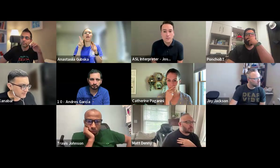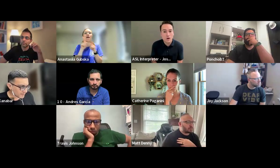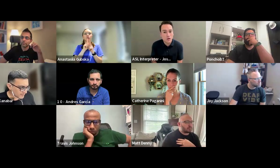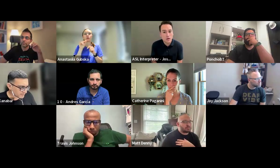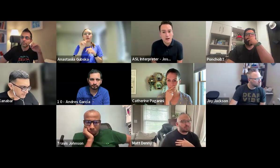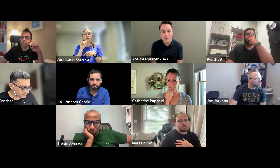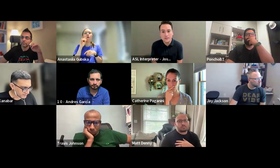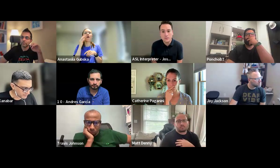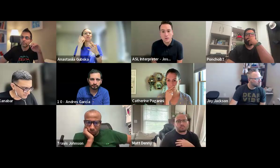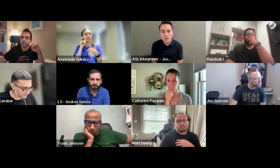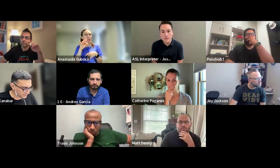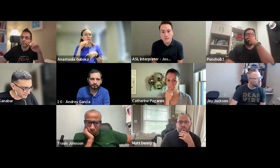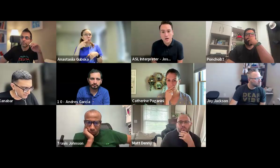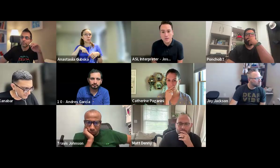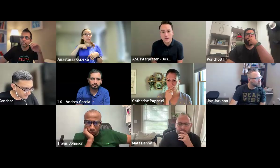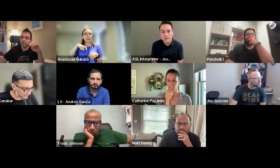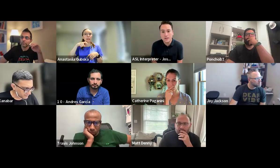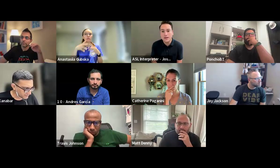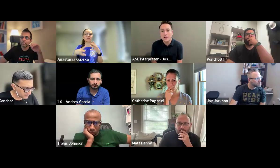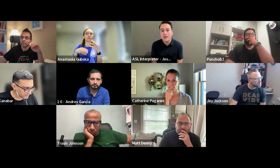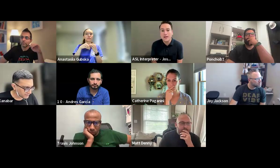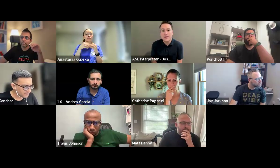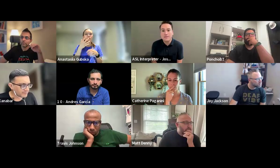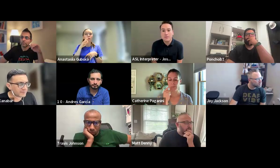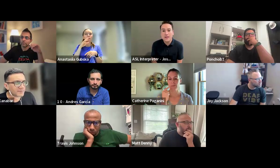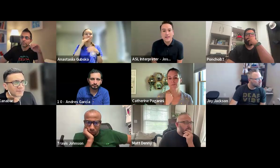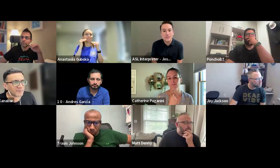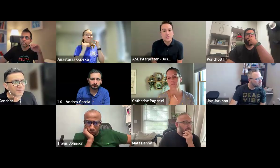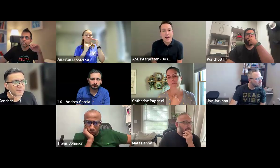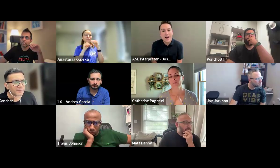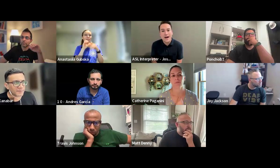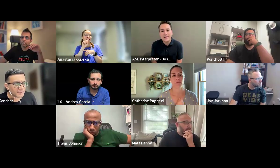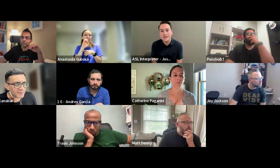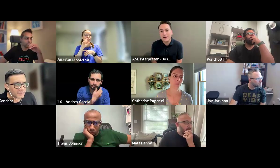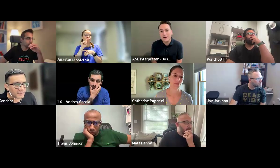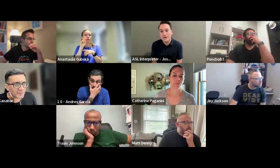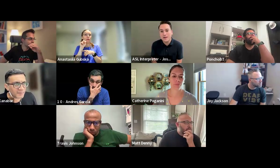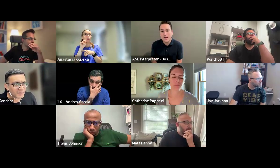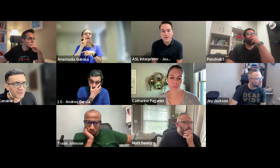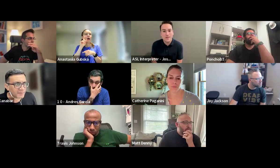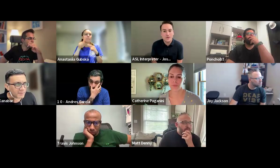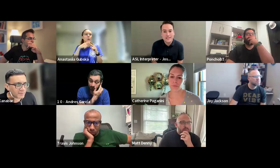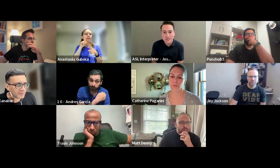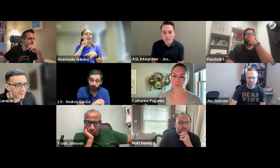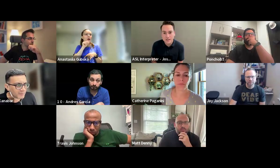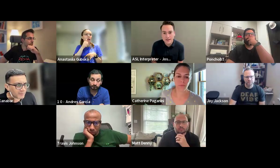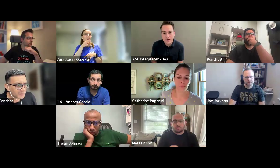to partner and support me with this document. If we need to add another section in